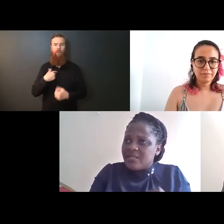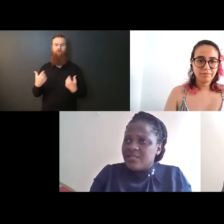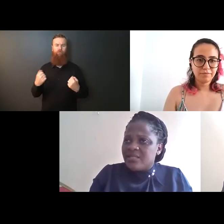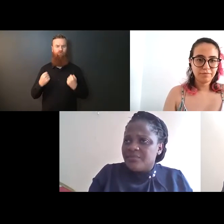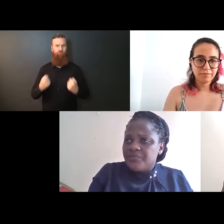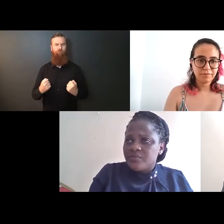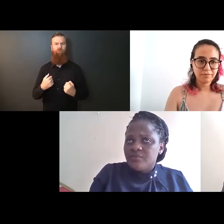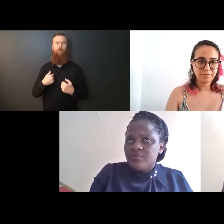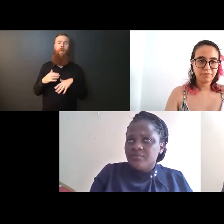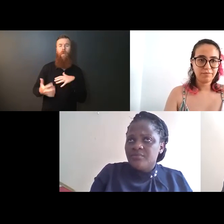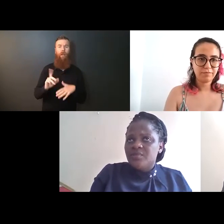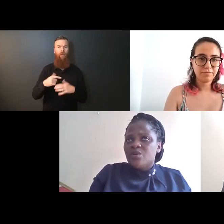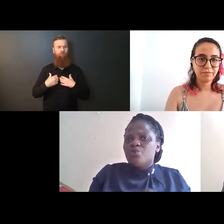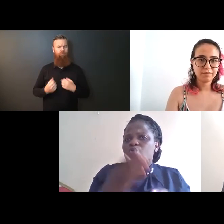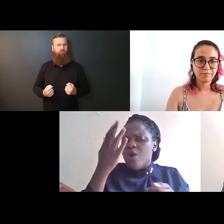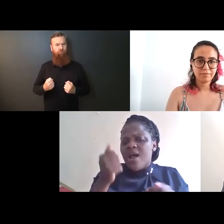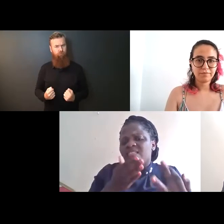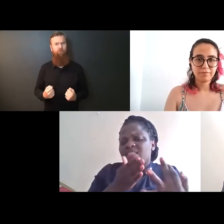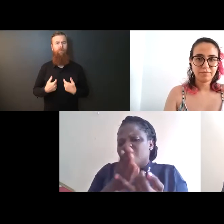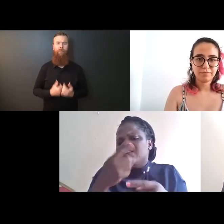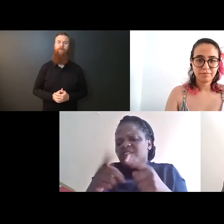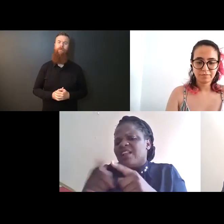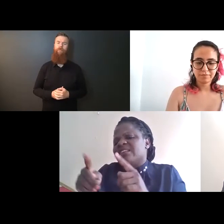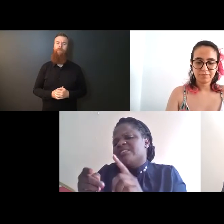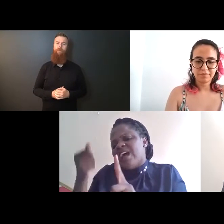in the areas of economic empowerment.